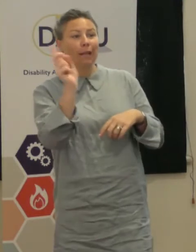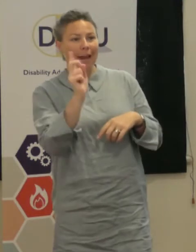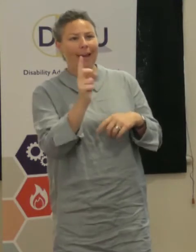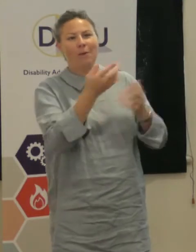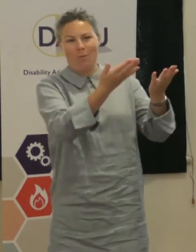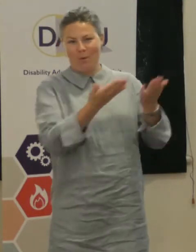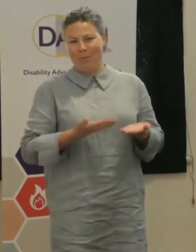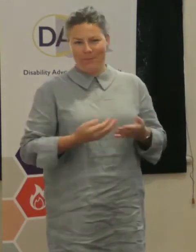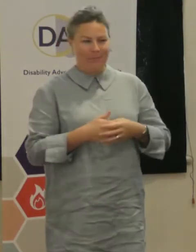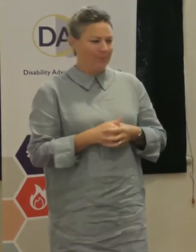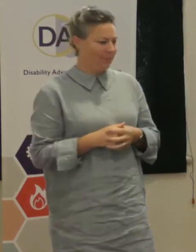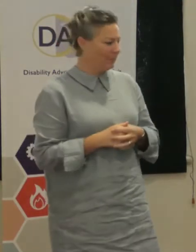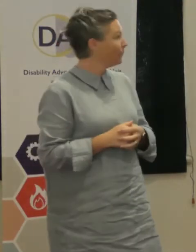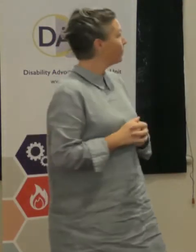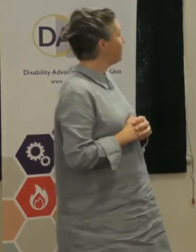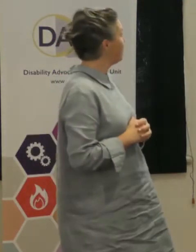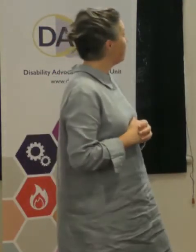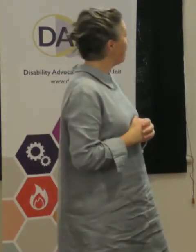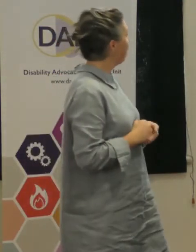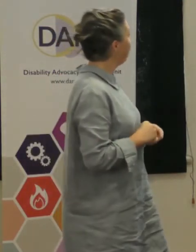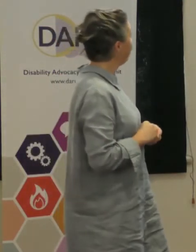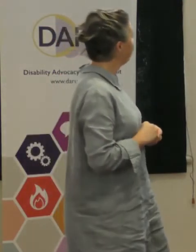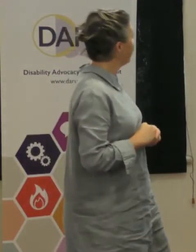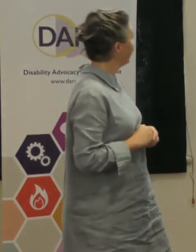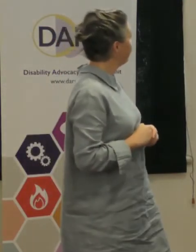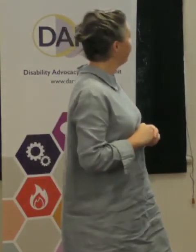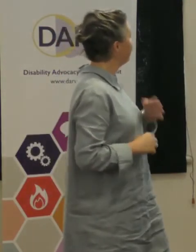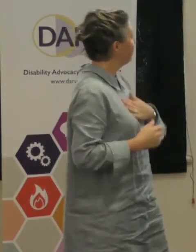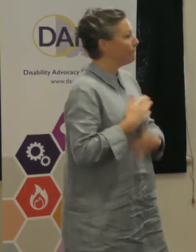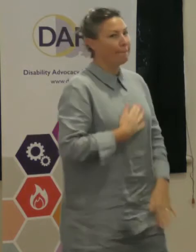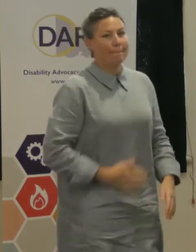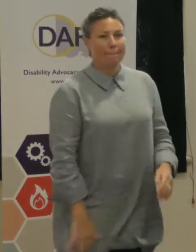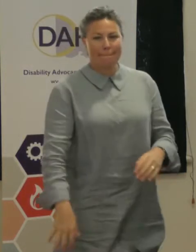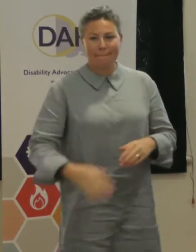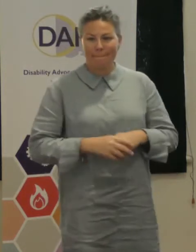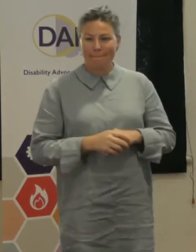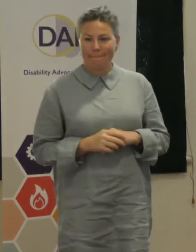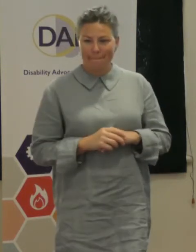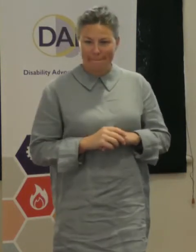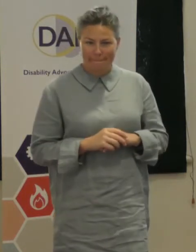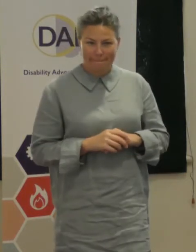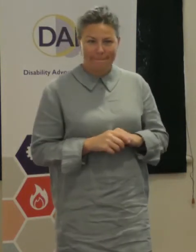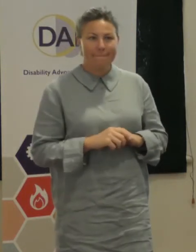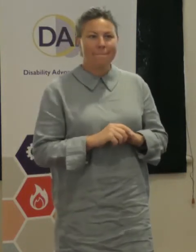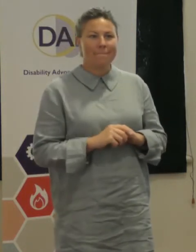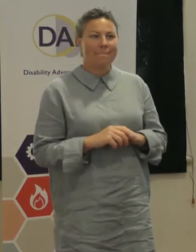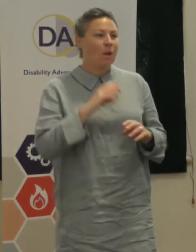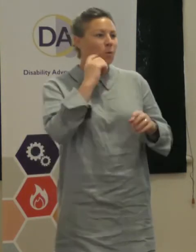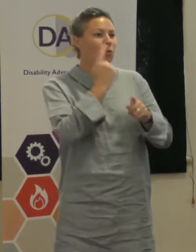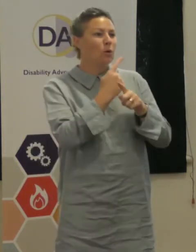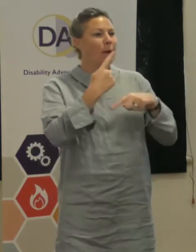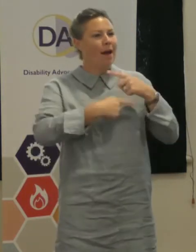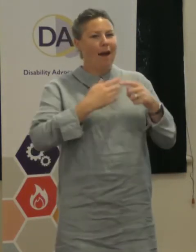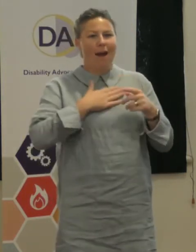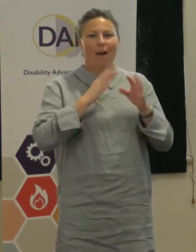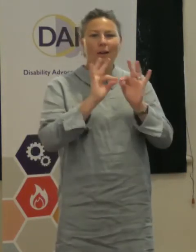It would be good to... So just an overview of the presentation. I'll just talk about our